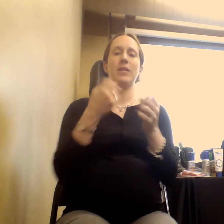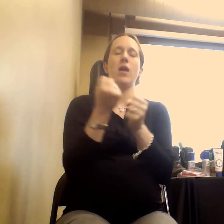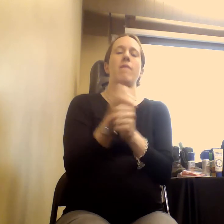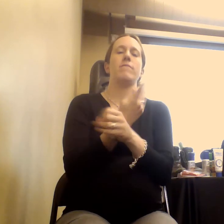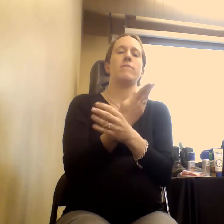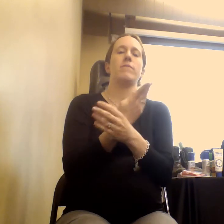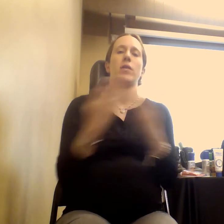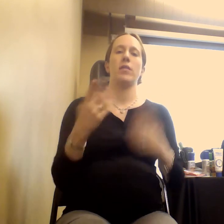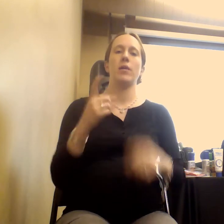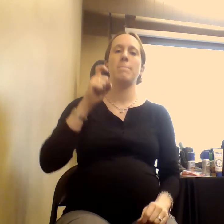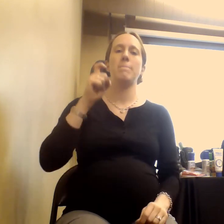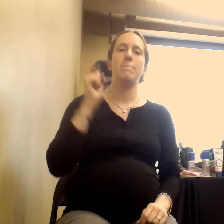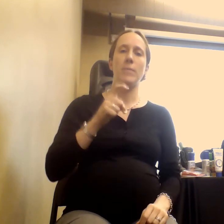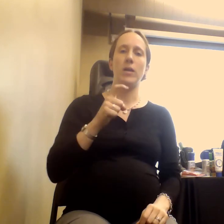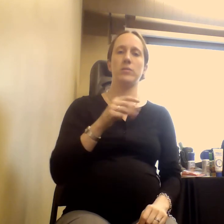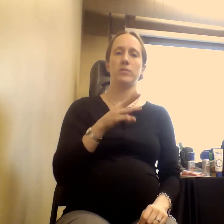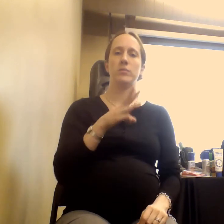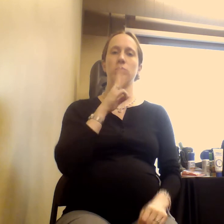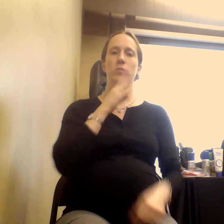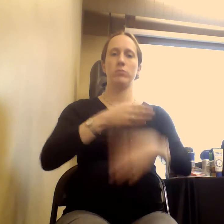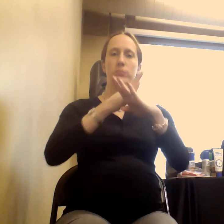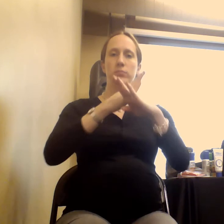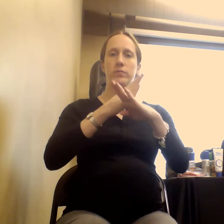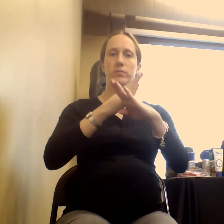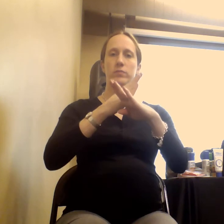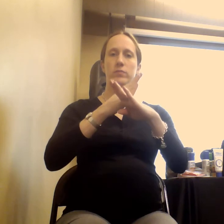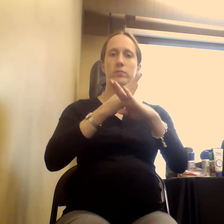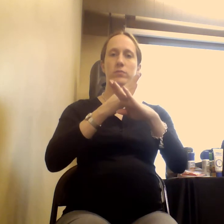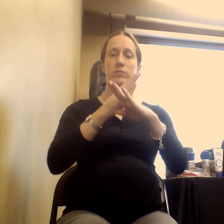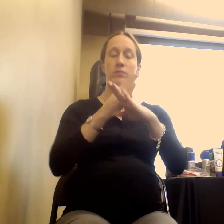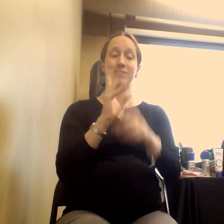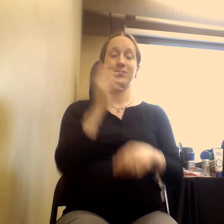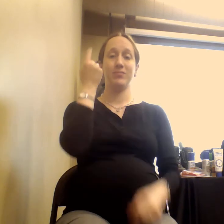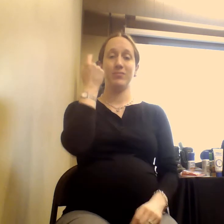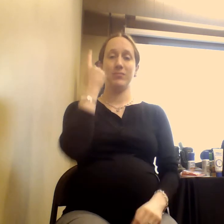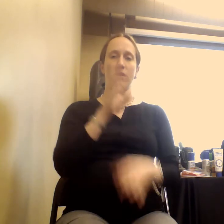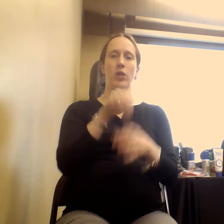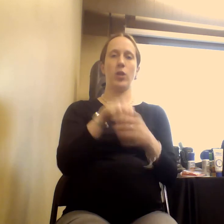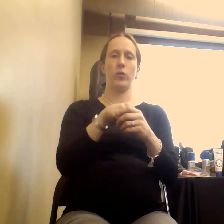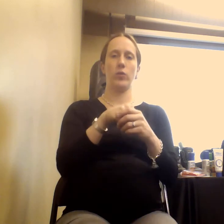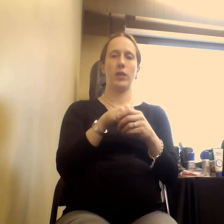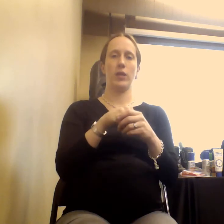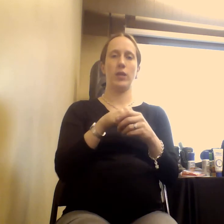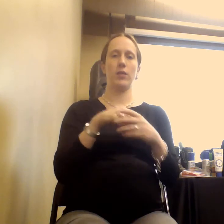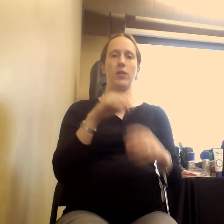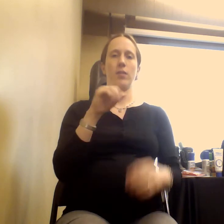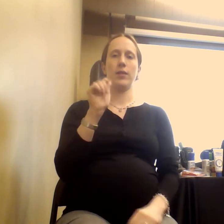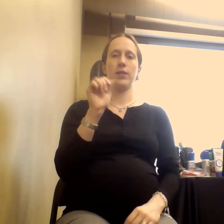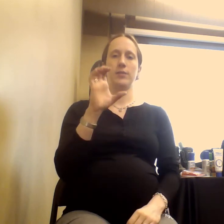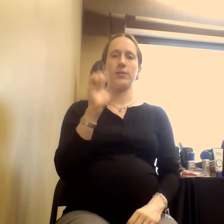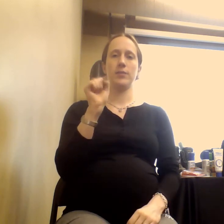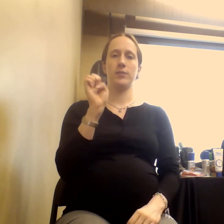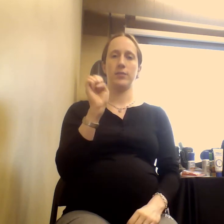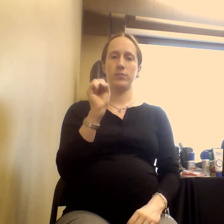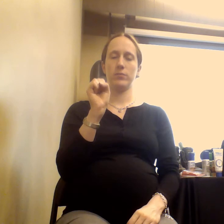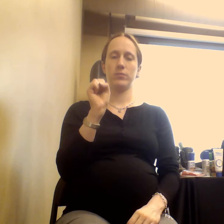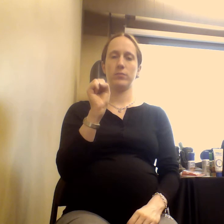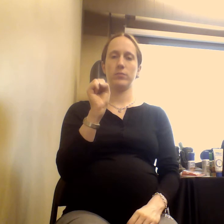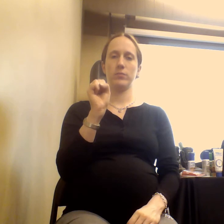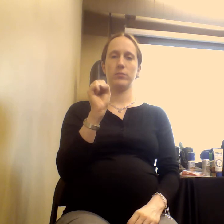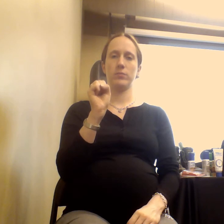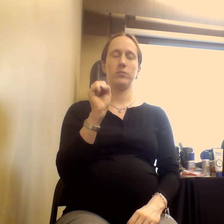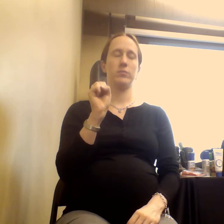the laces. These laces can't hold water. If they do, it can't be labeled a Gore-Tex boot, or they won't let you use their material, basically. They'll pull it from you. And